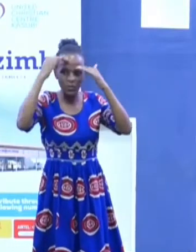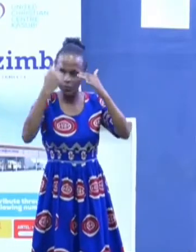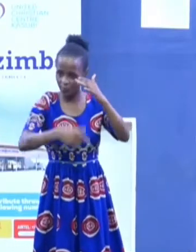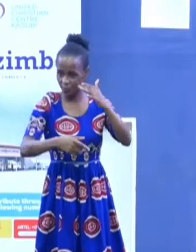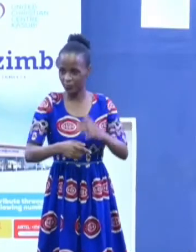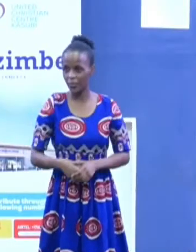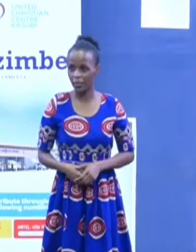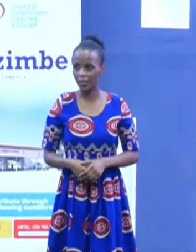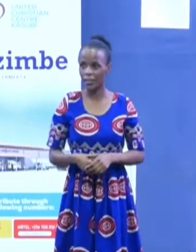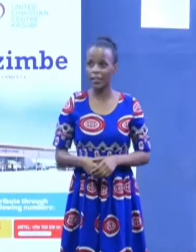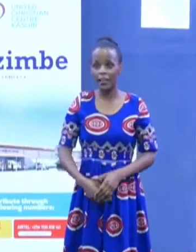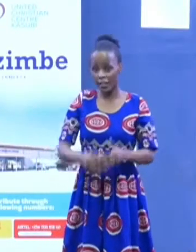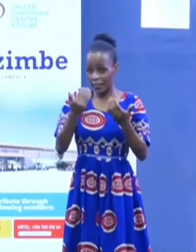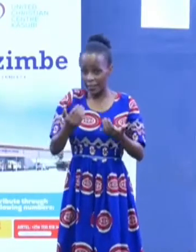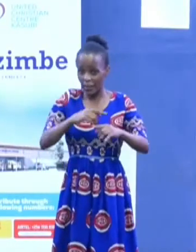to Jacob,